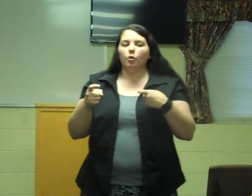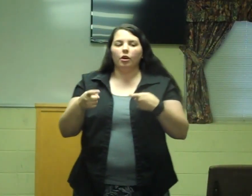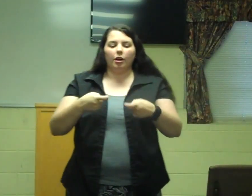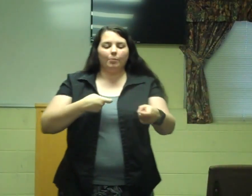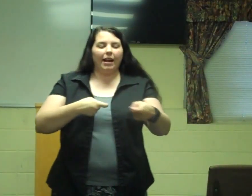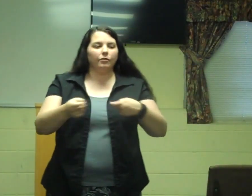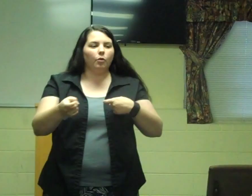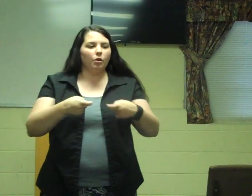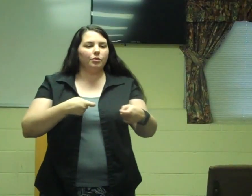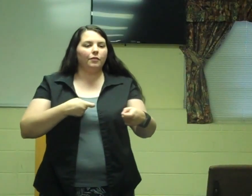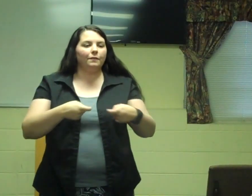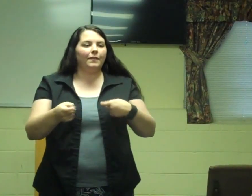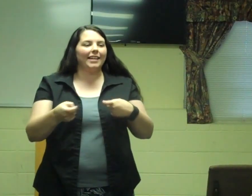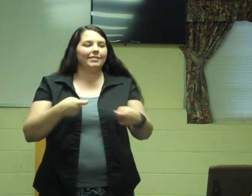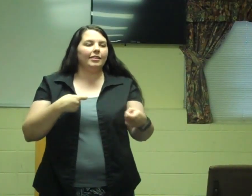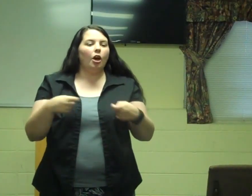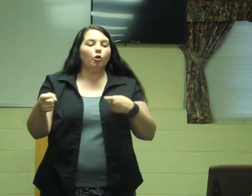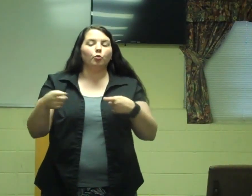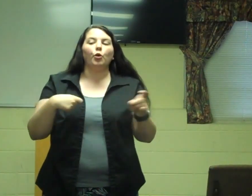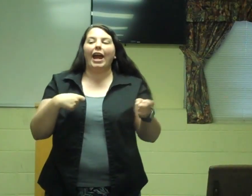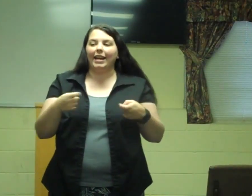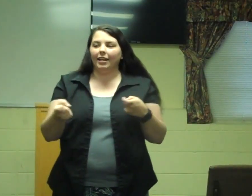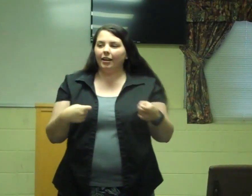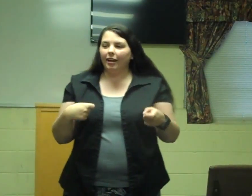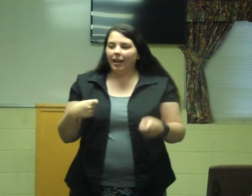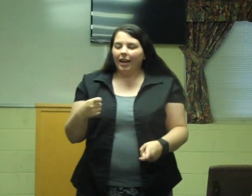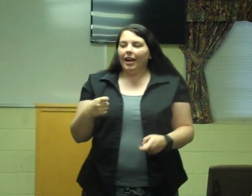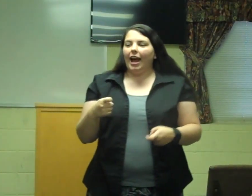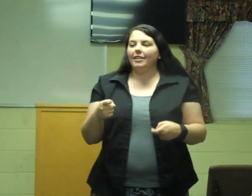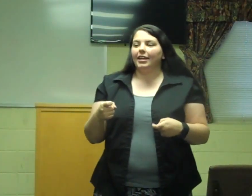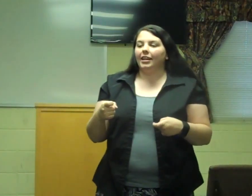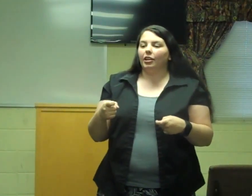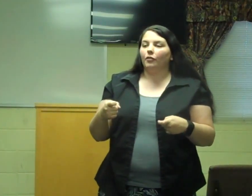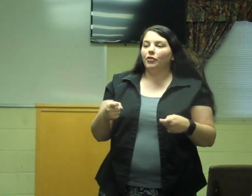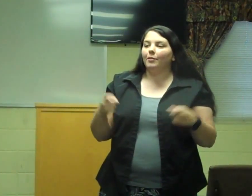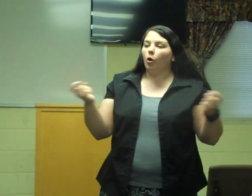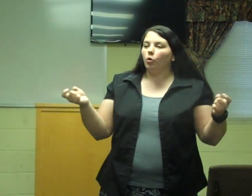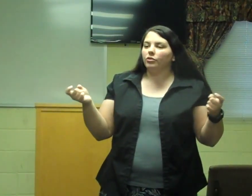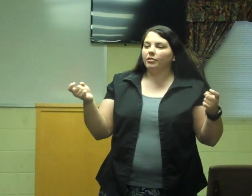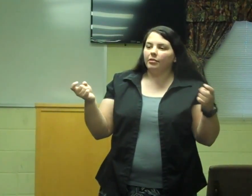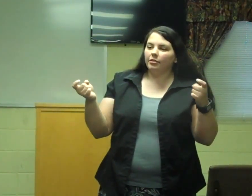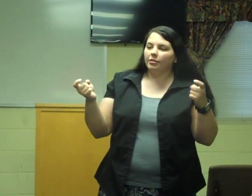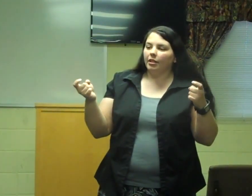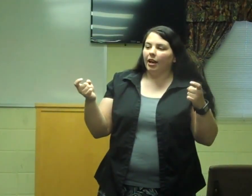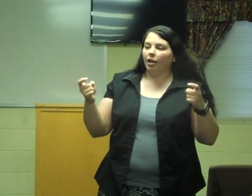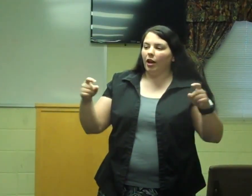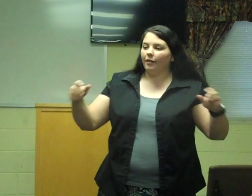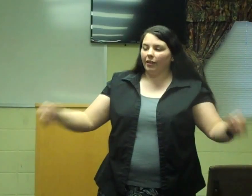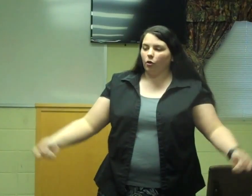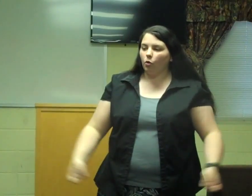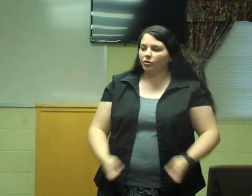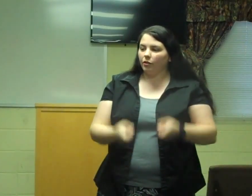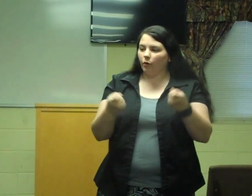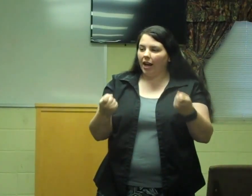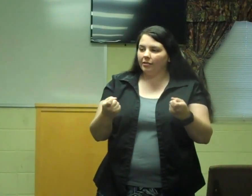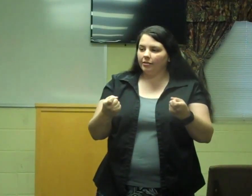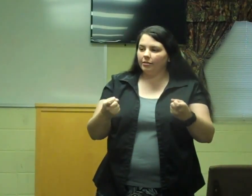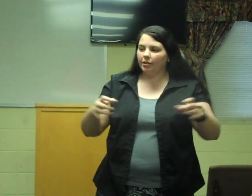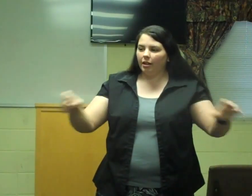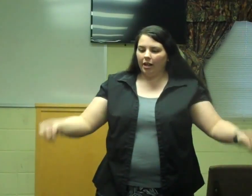for back and forth, that's rein. As in, if you think about horses, and you have like the horse that reins,